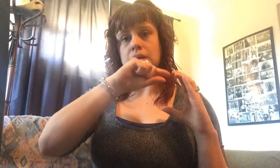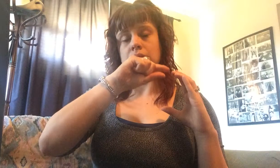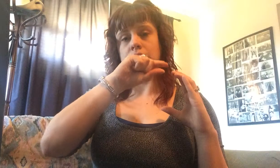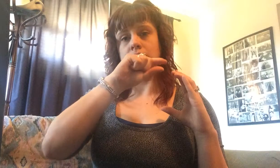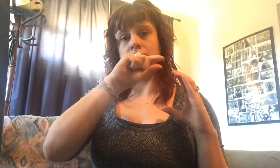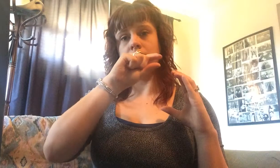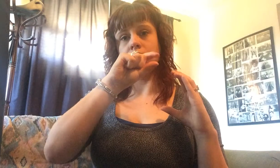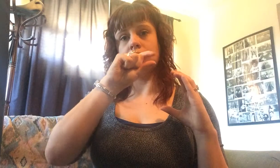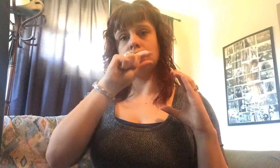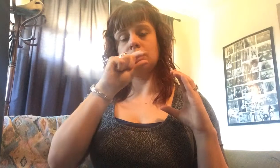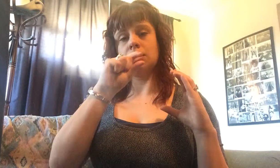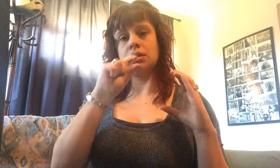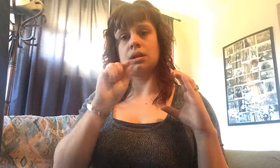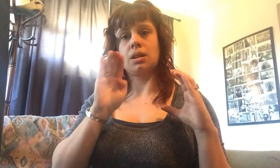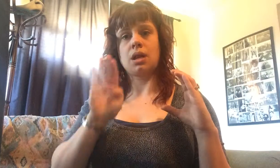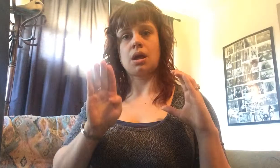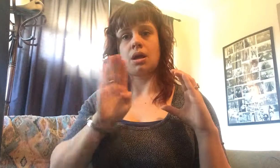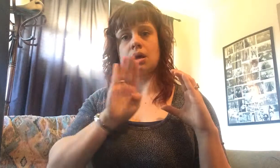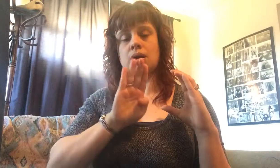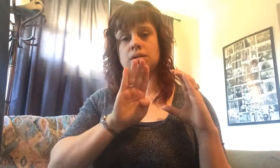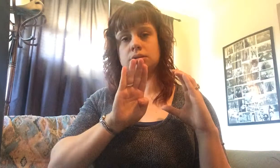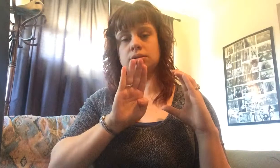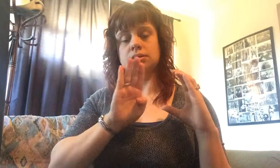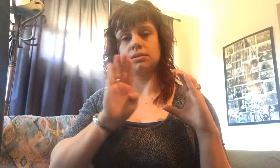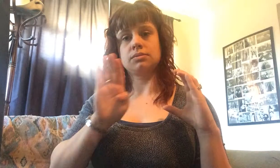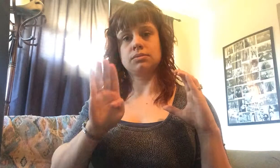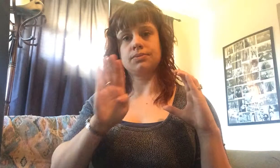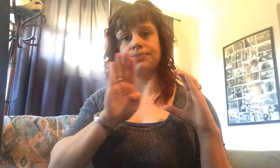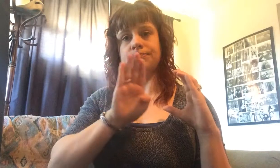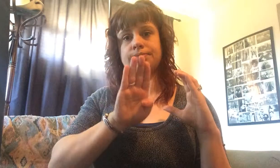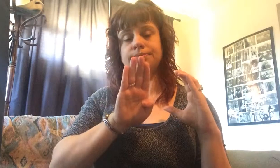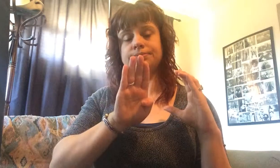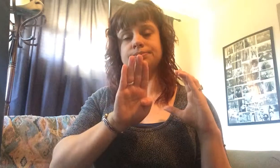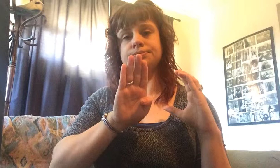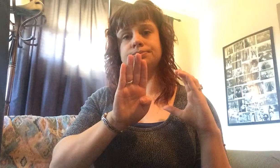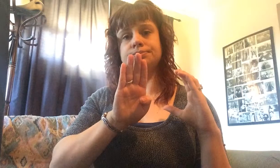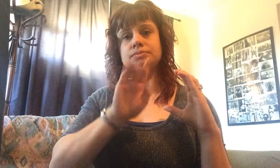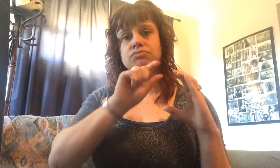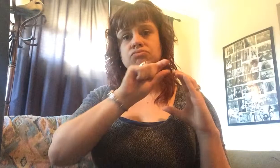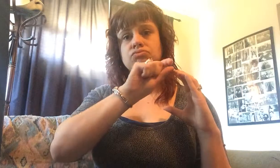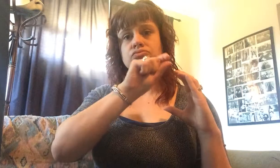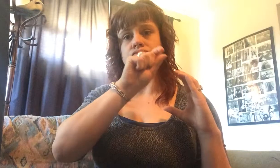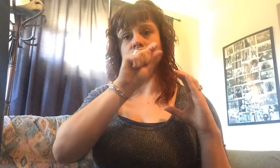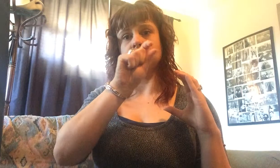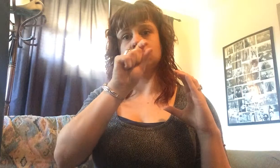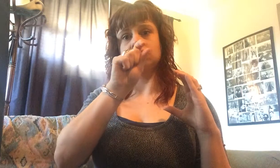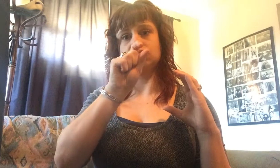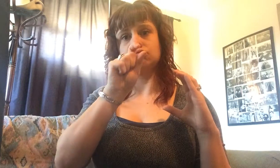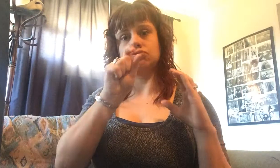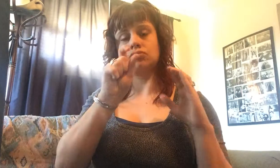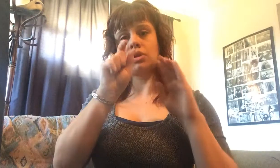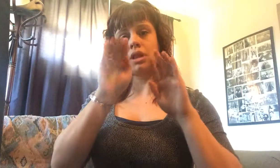lungs And in the lungs, this deoxygenated blood is going to be converted into the